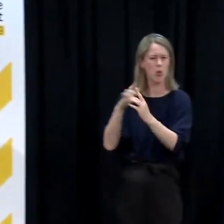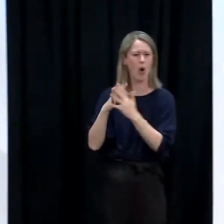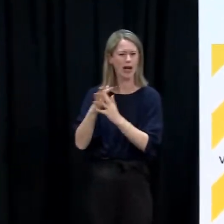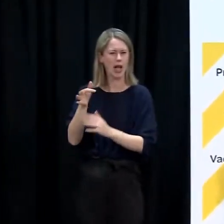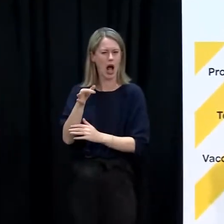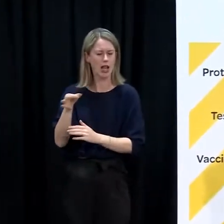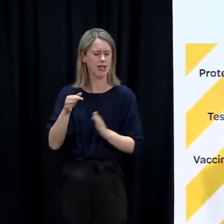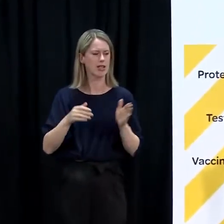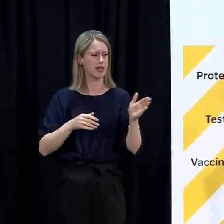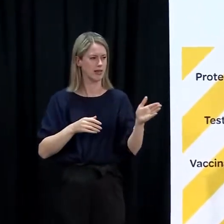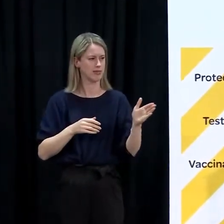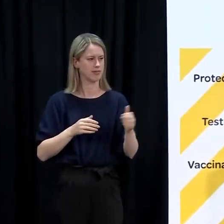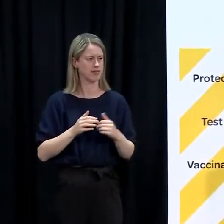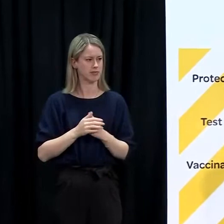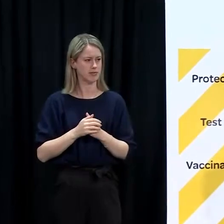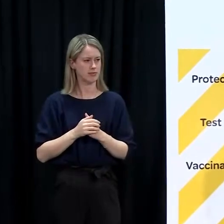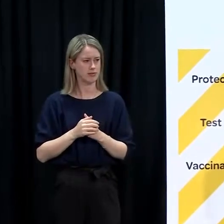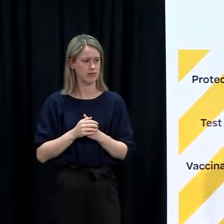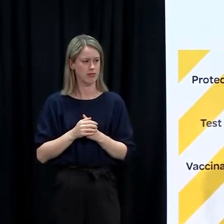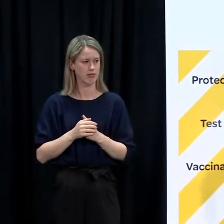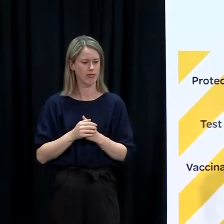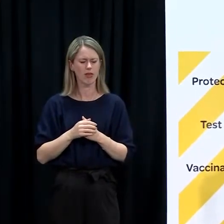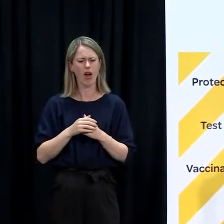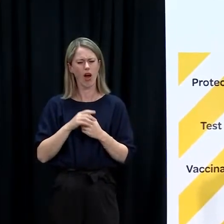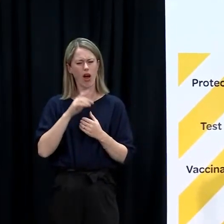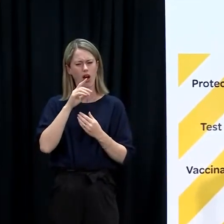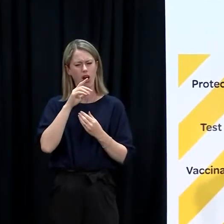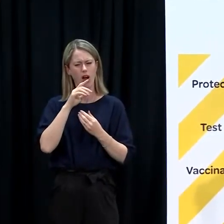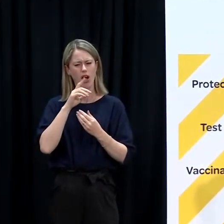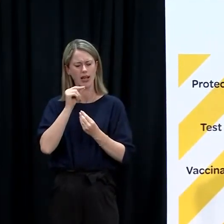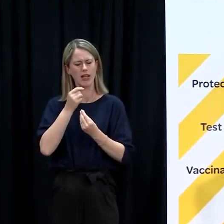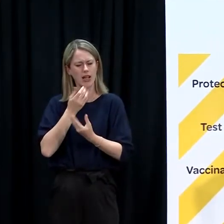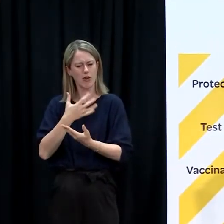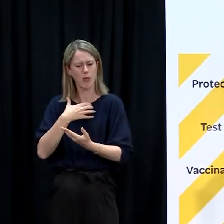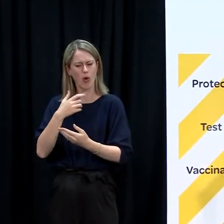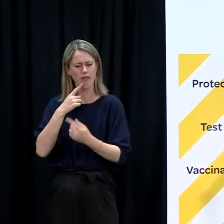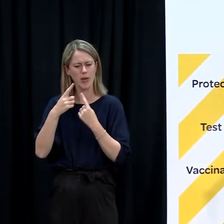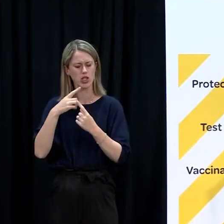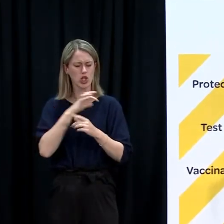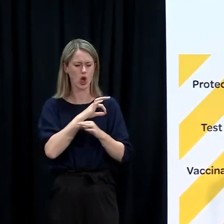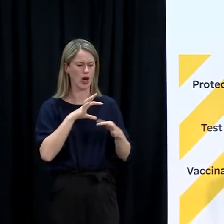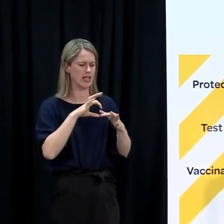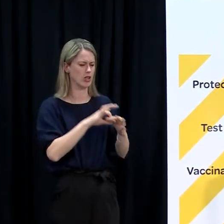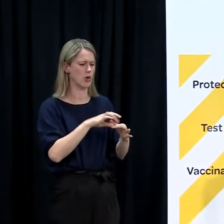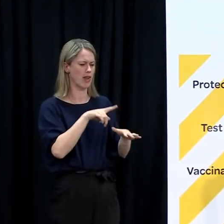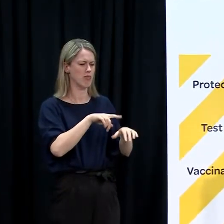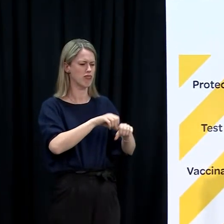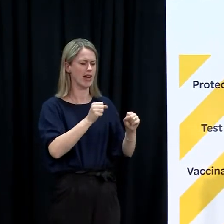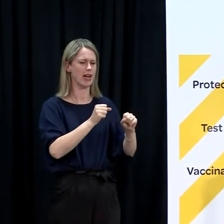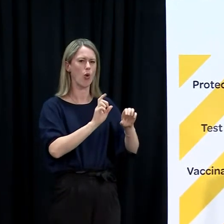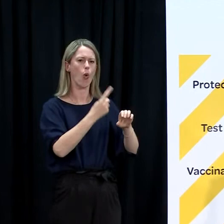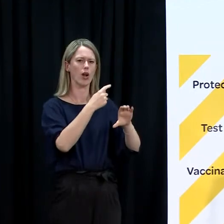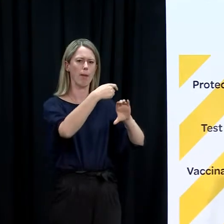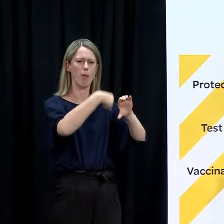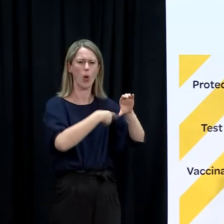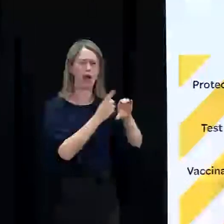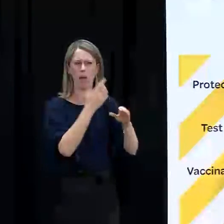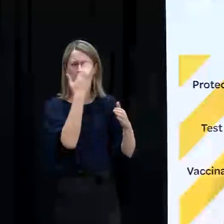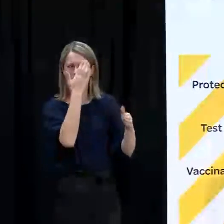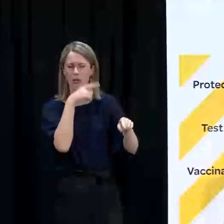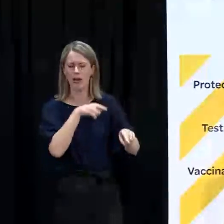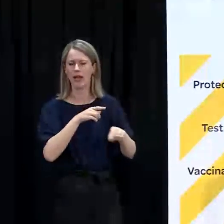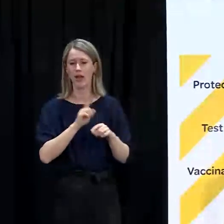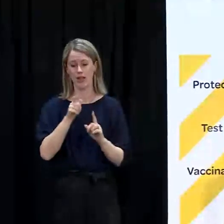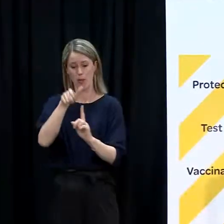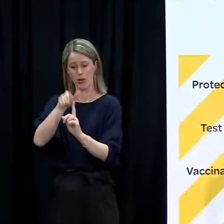some information not related to accusations around border breaches. I mean, those may be out there, but there's nothing to suggest that. The person's